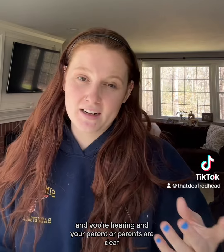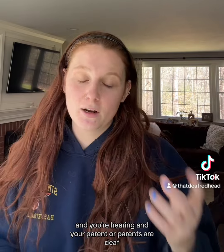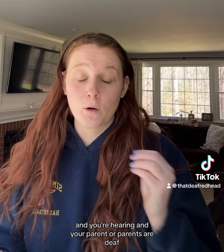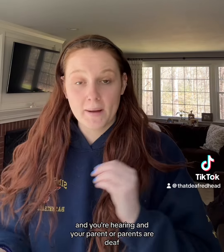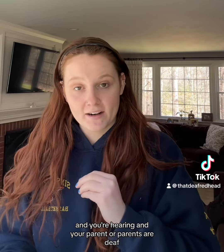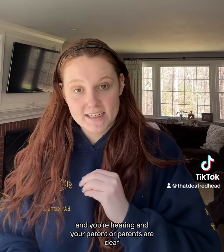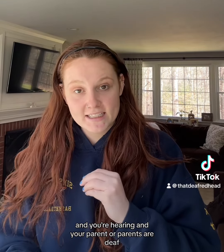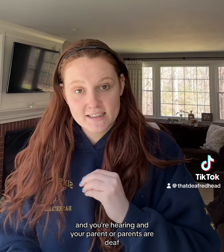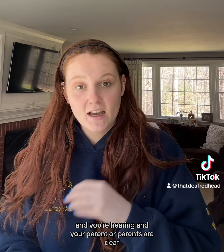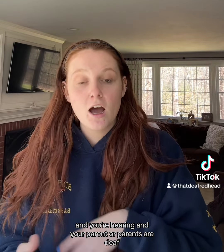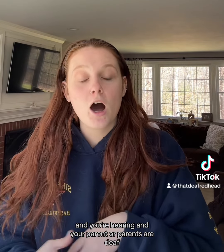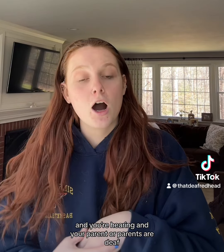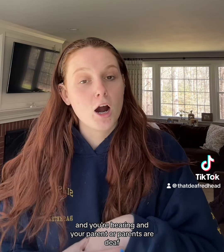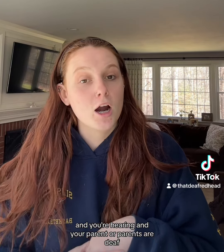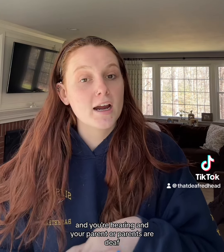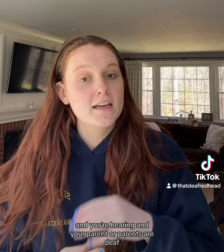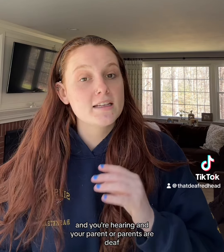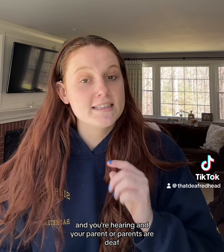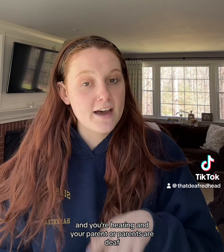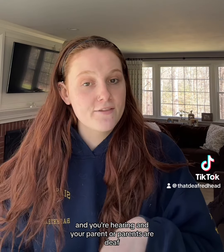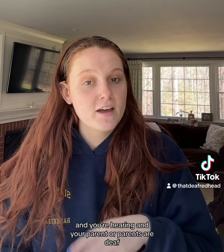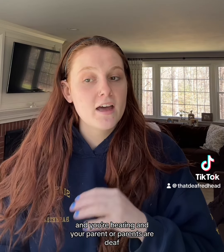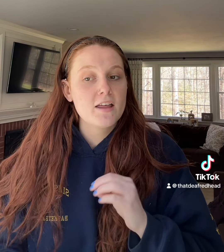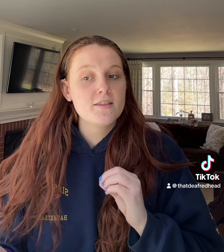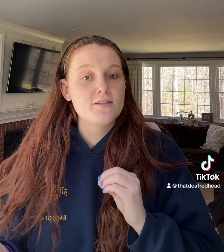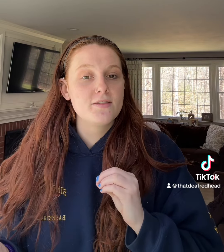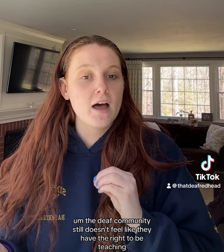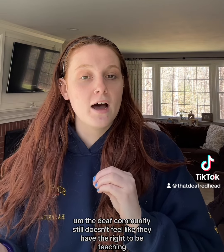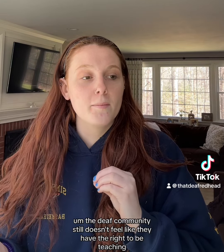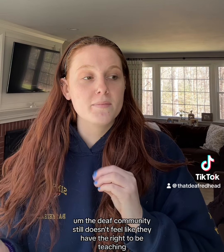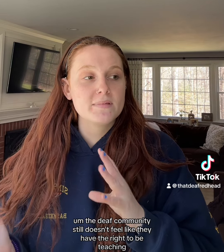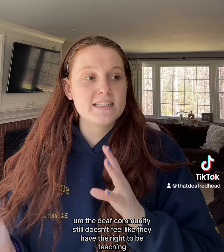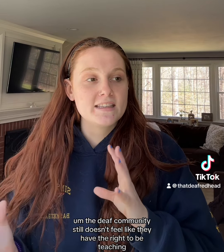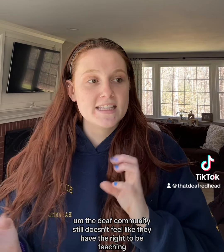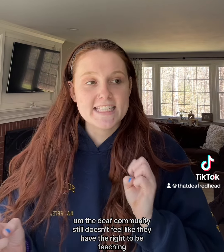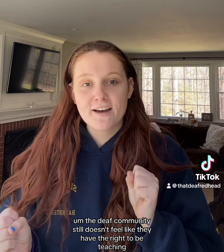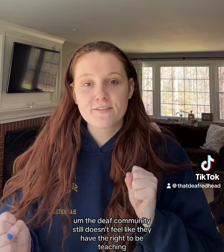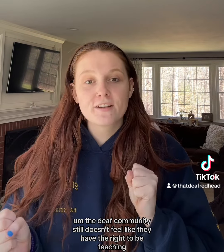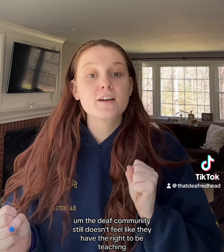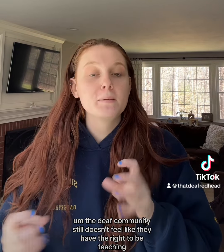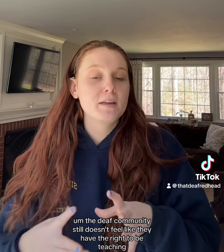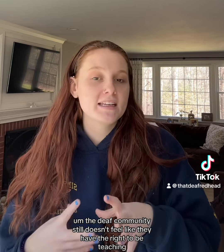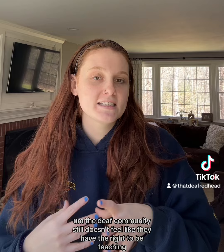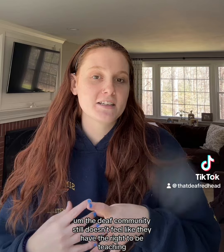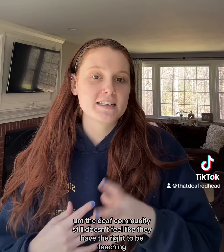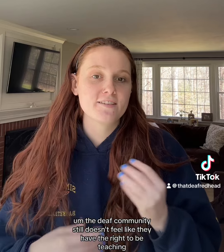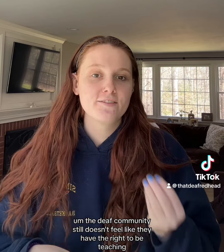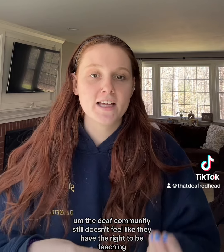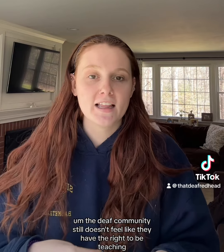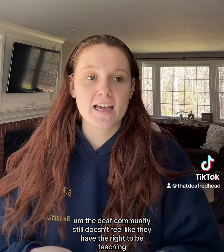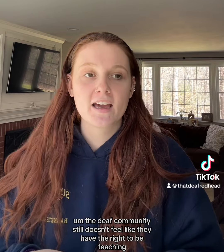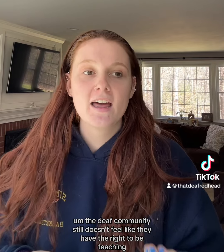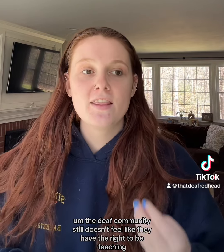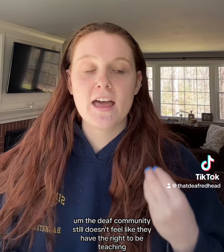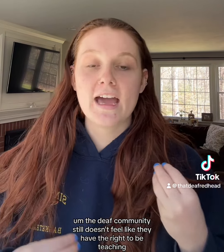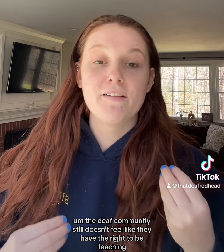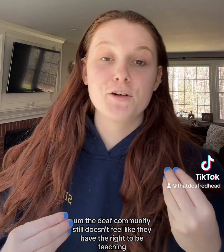or parents are deaf, the deaf community still doesn't feel like they have the right